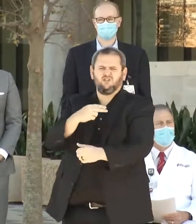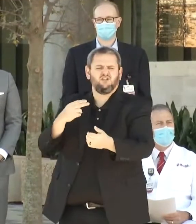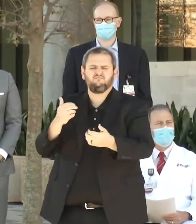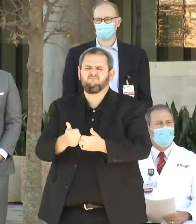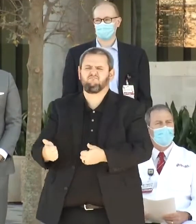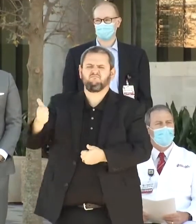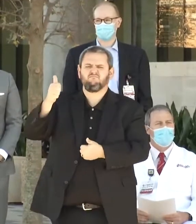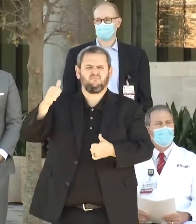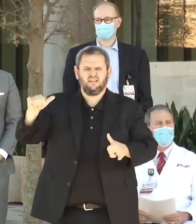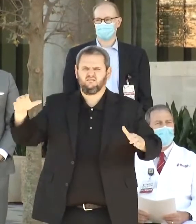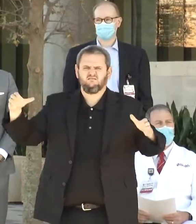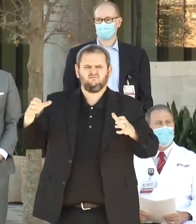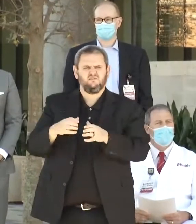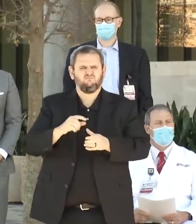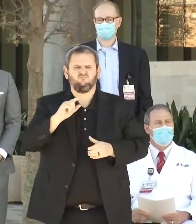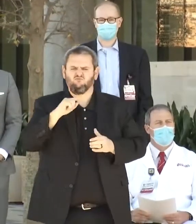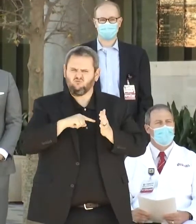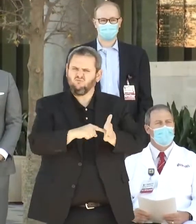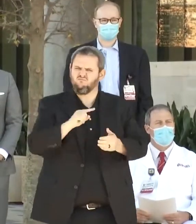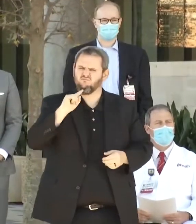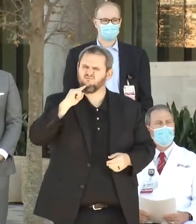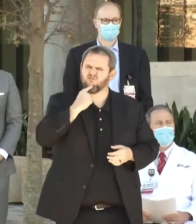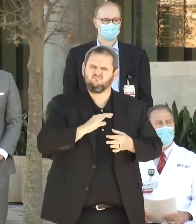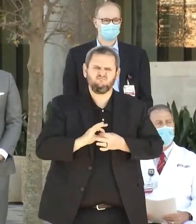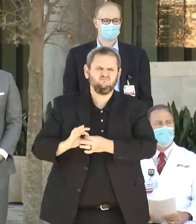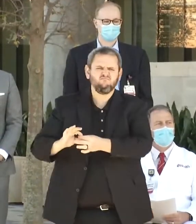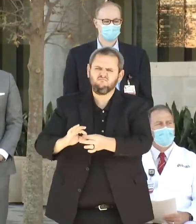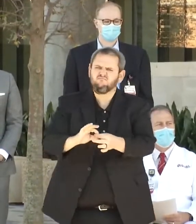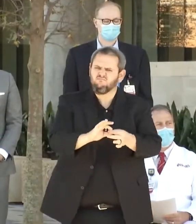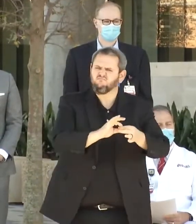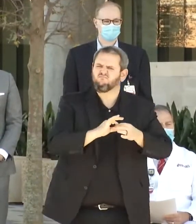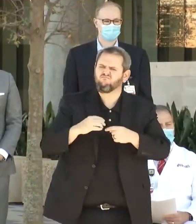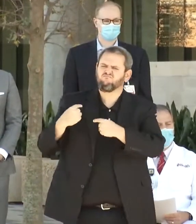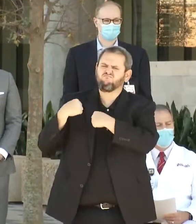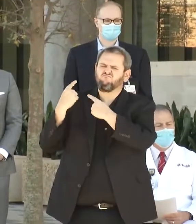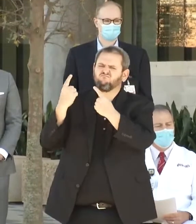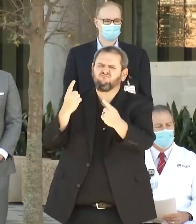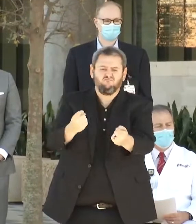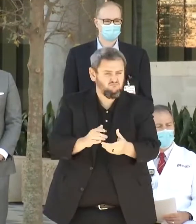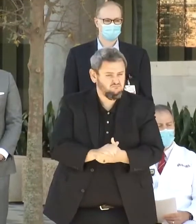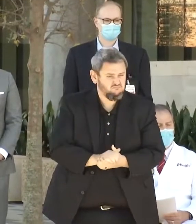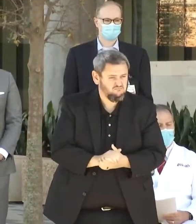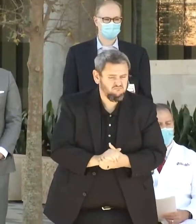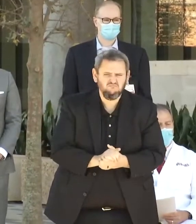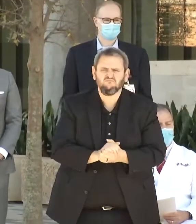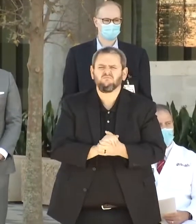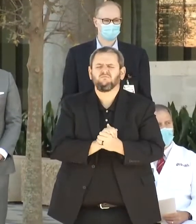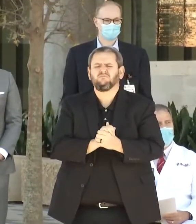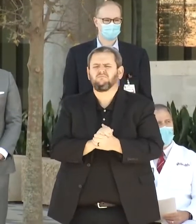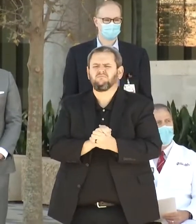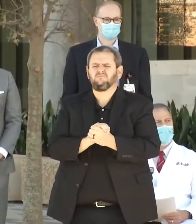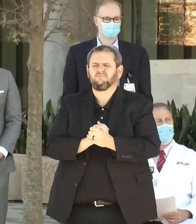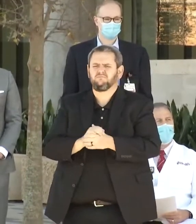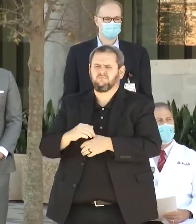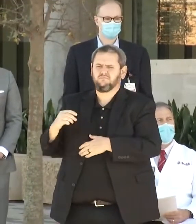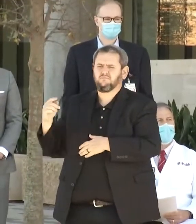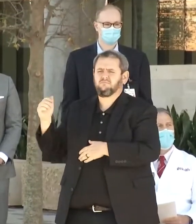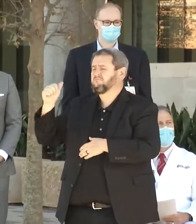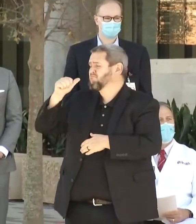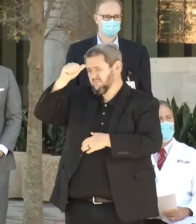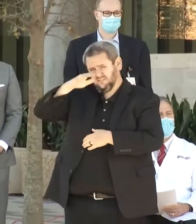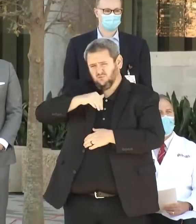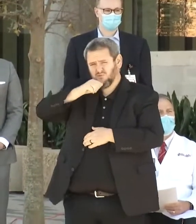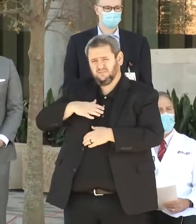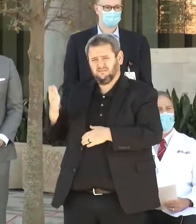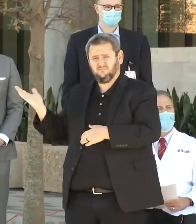with us throughout this response towards the pandemic. These men and women have been working tirelessly since